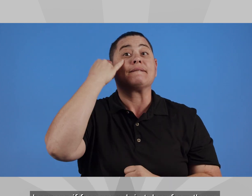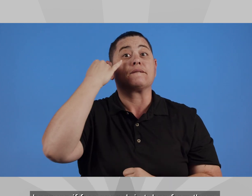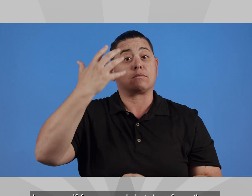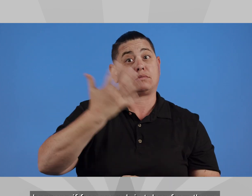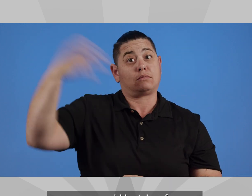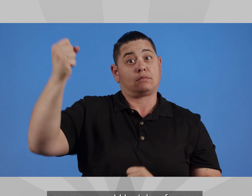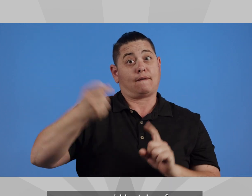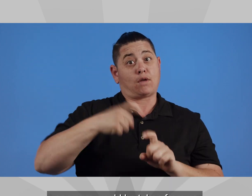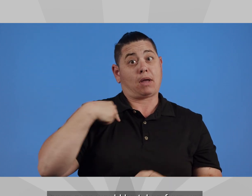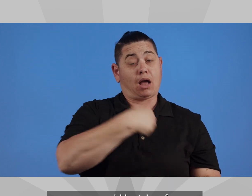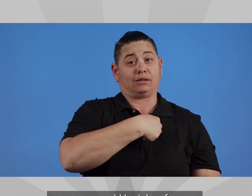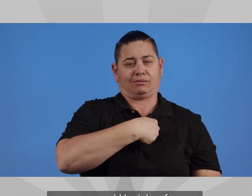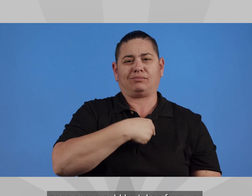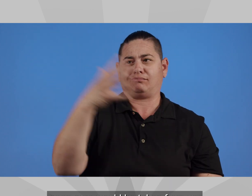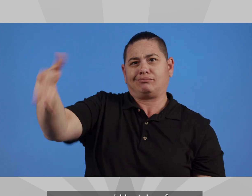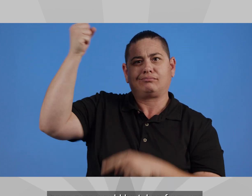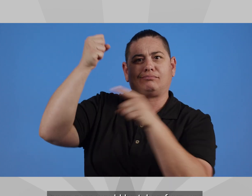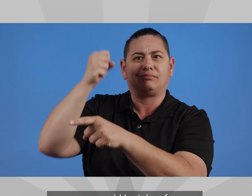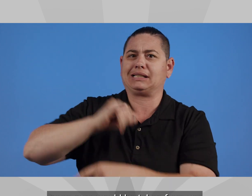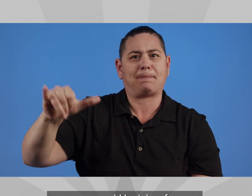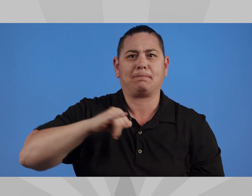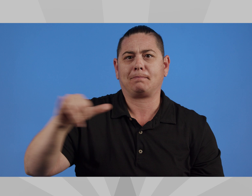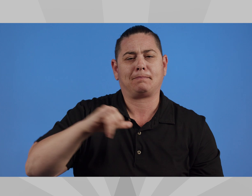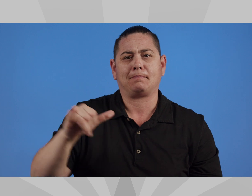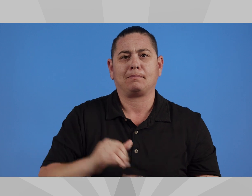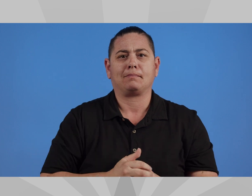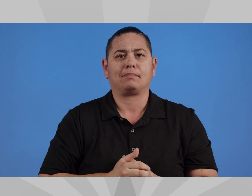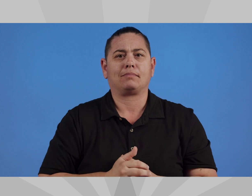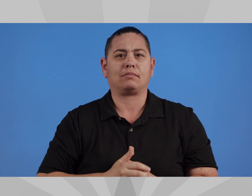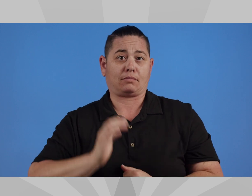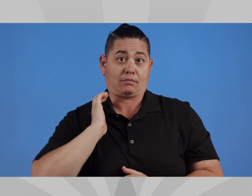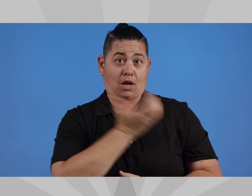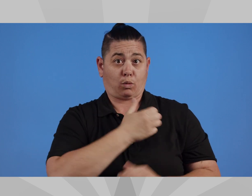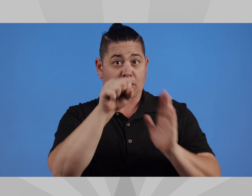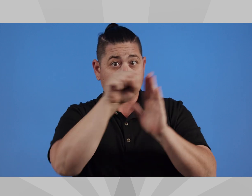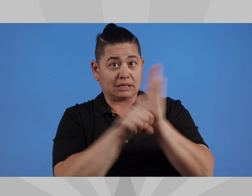from them, soon ours would be taken from us.